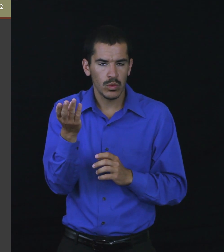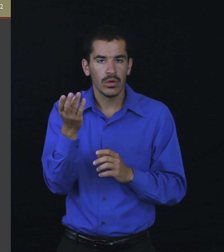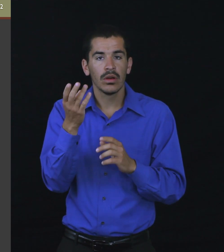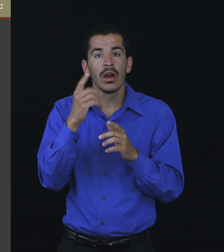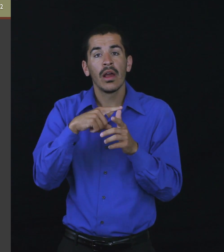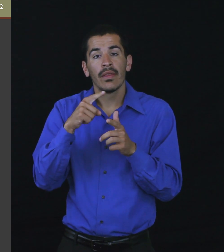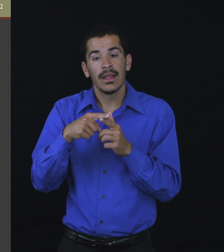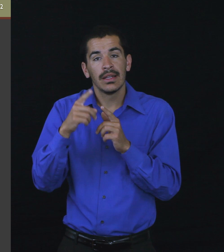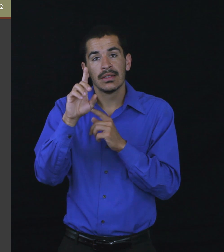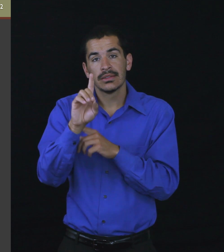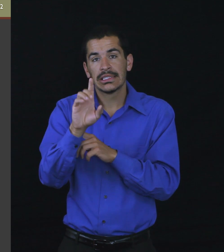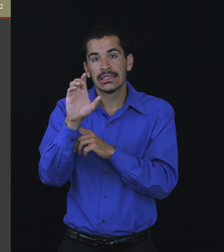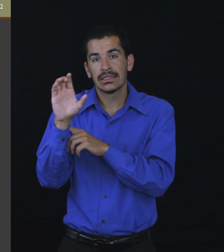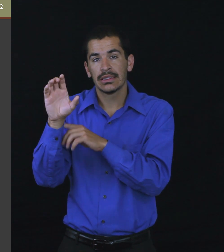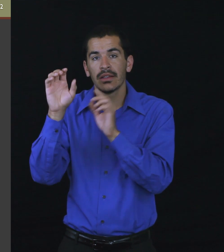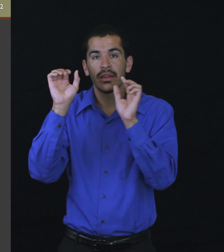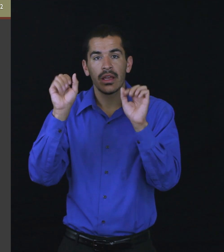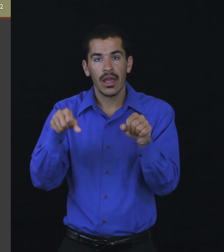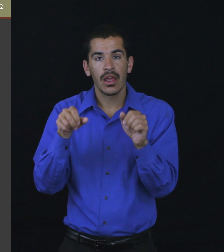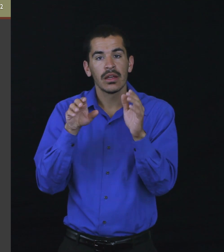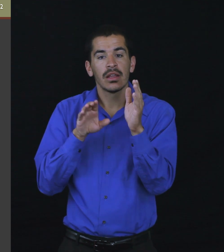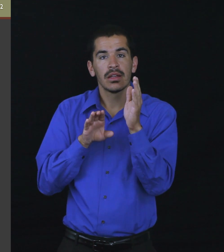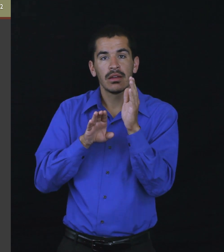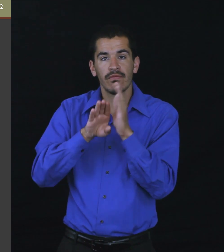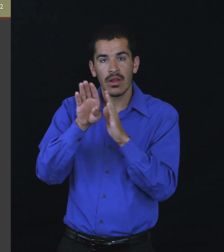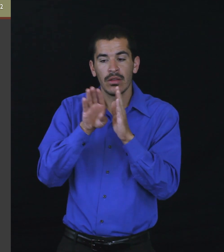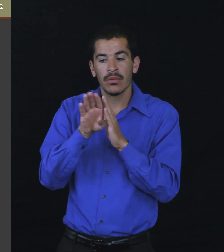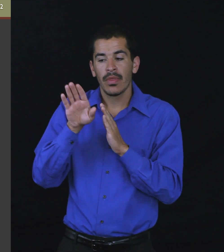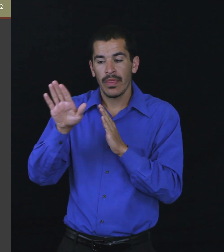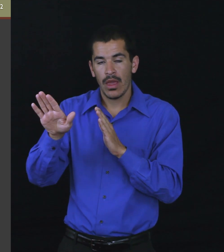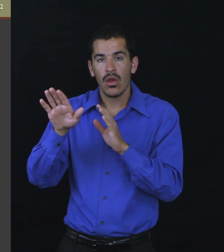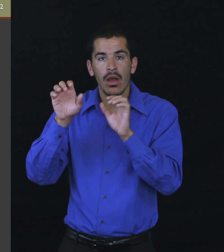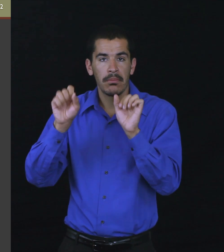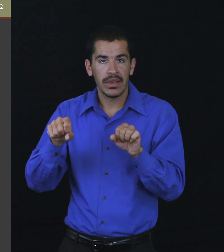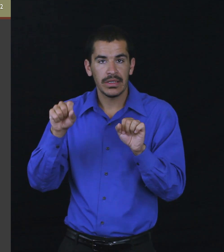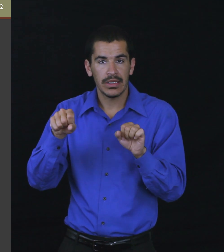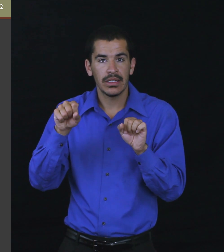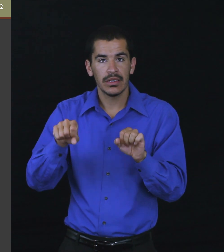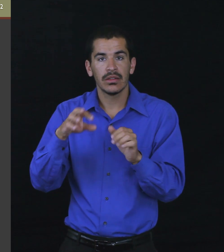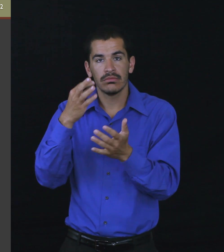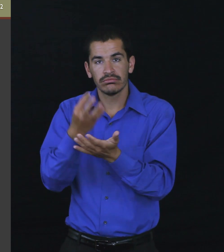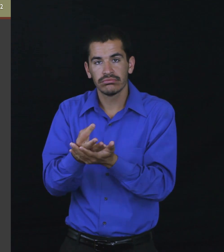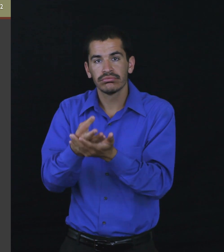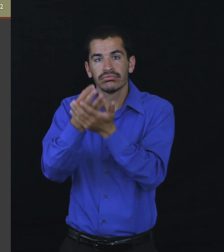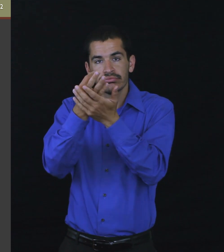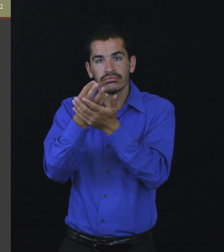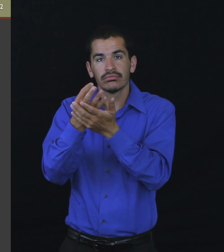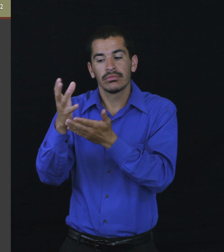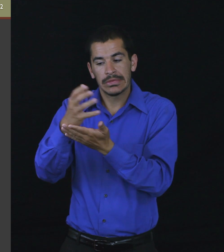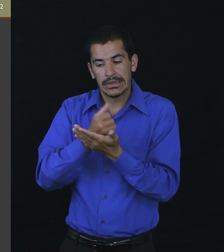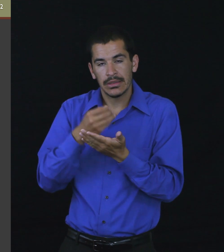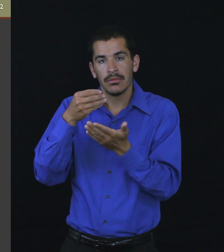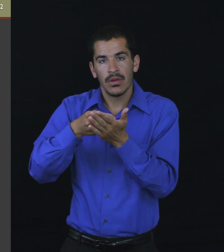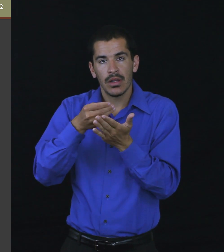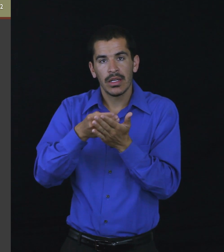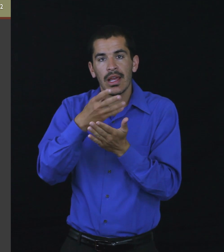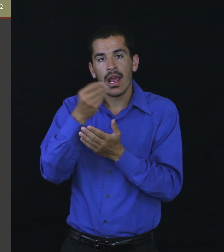DCC can develop their capacity to raise funds and promote future DCC campus.